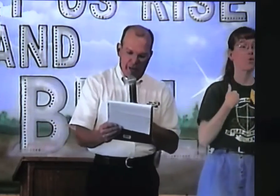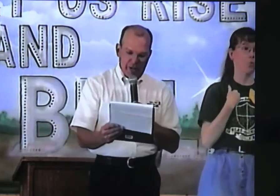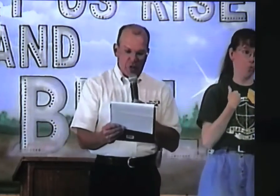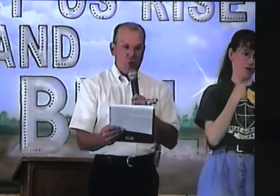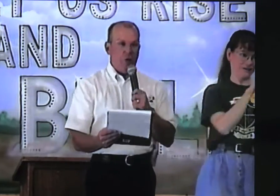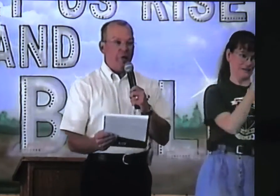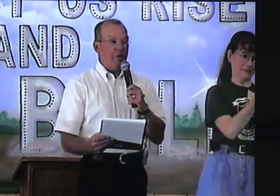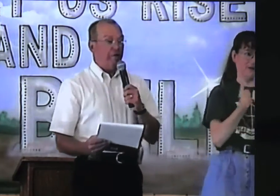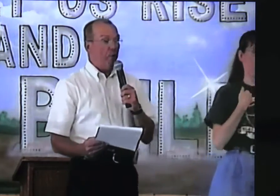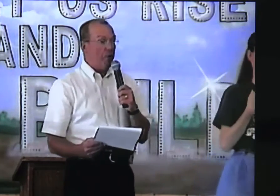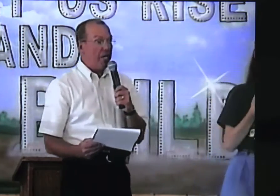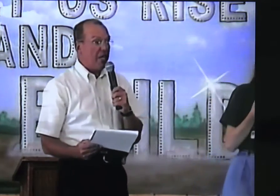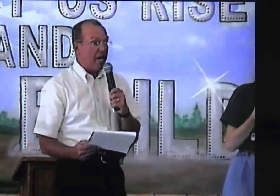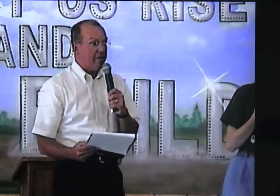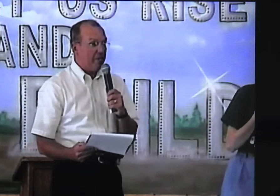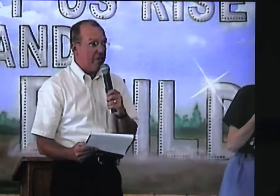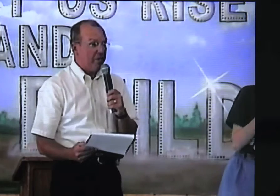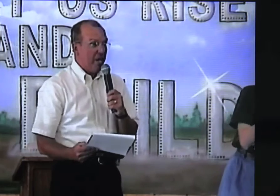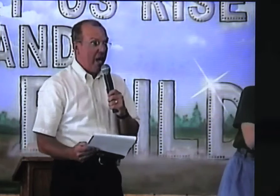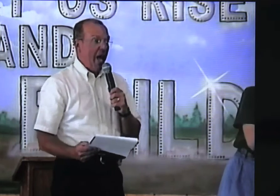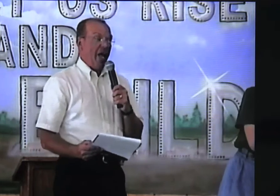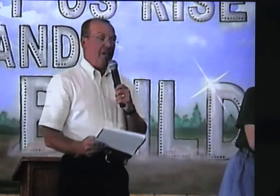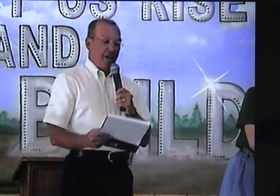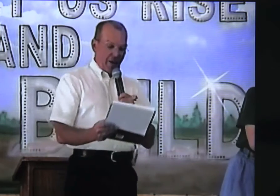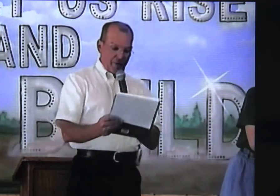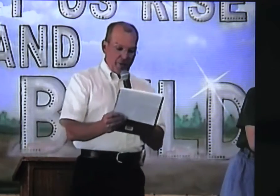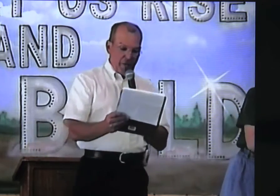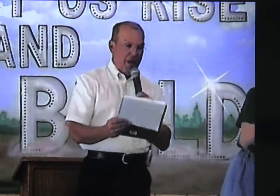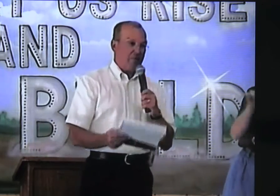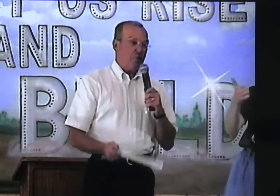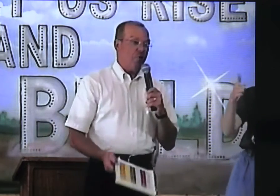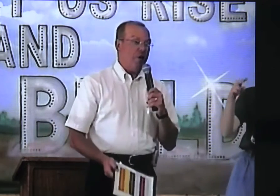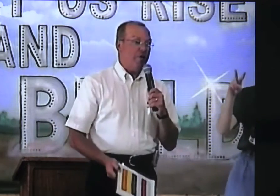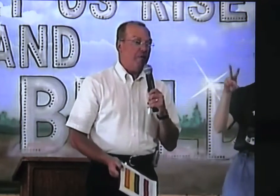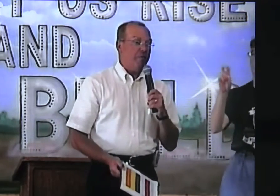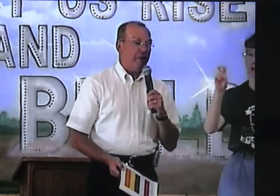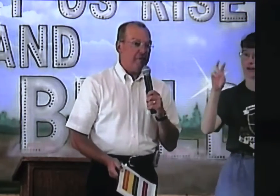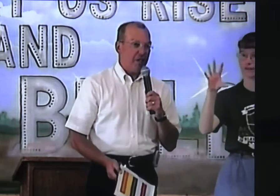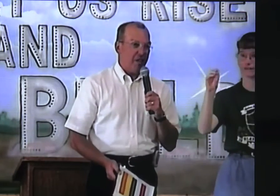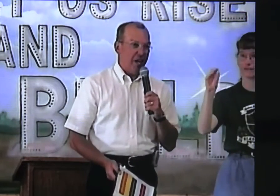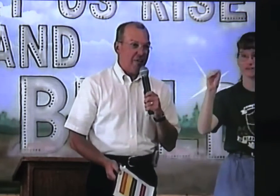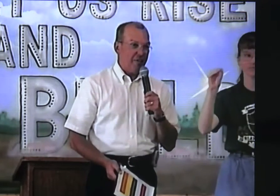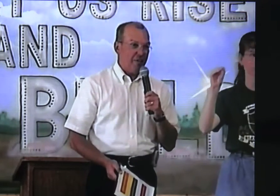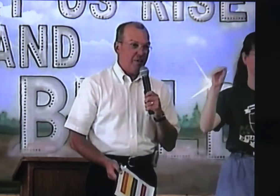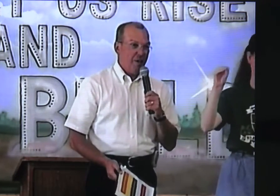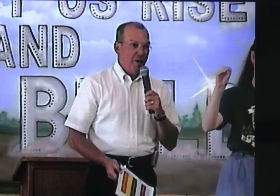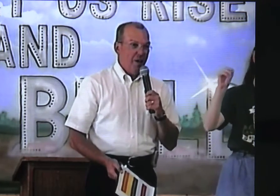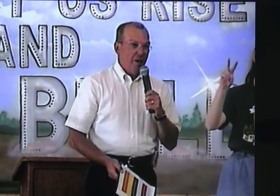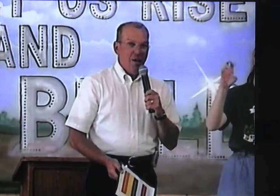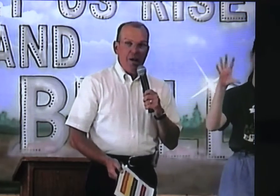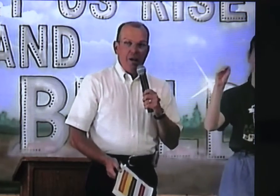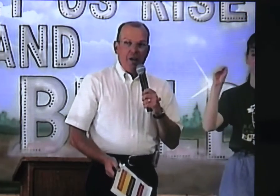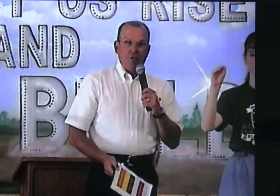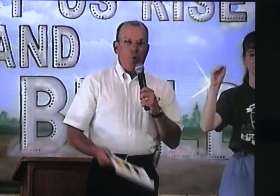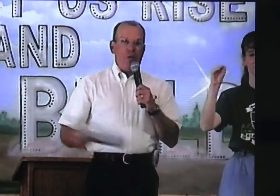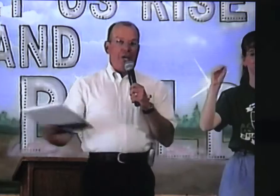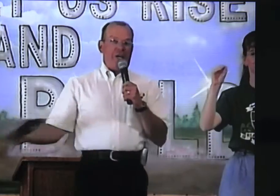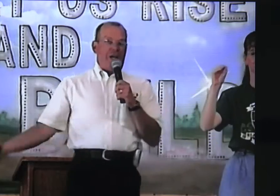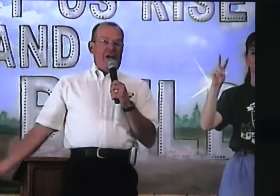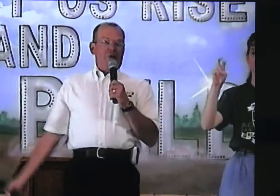has 240,000, and the other team has 250,000. So we'll take it now to